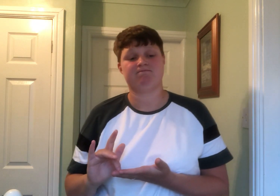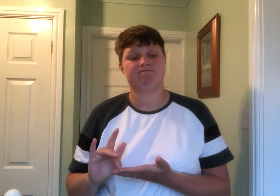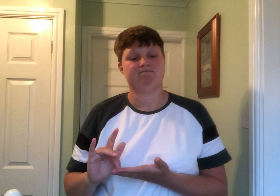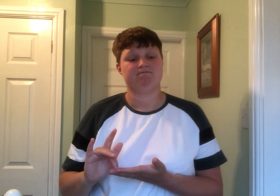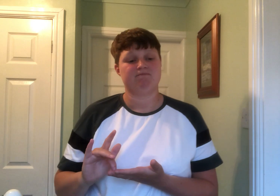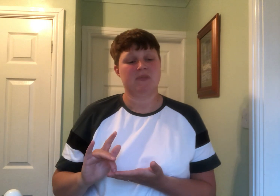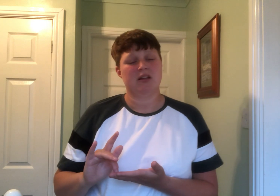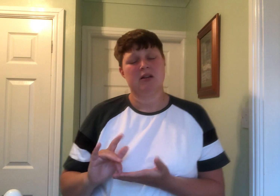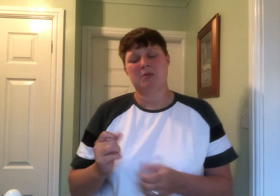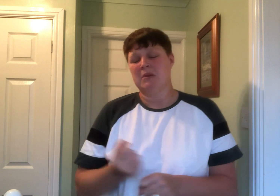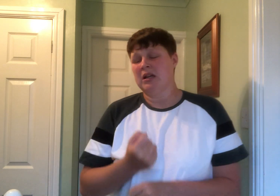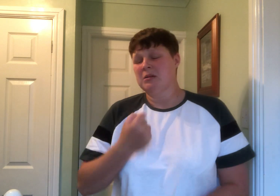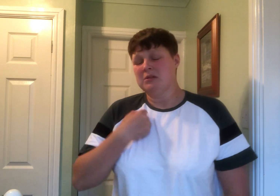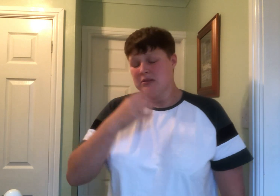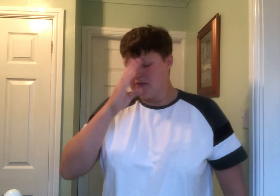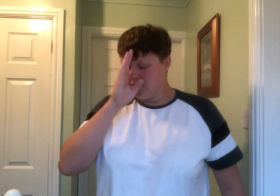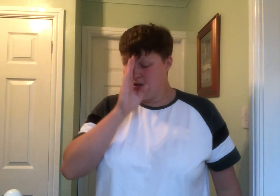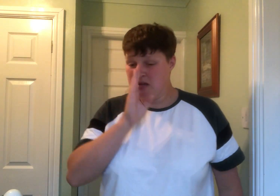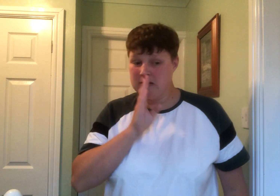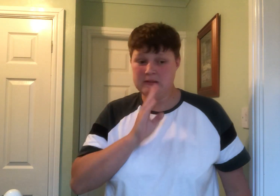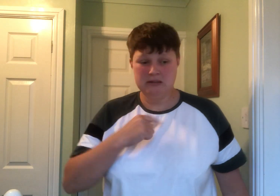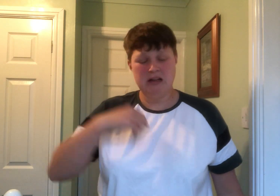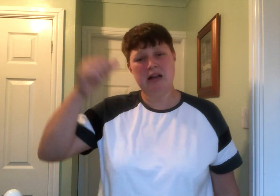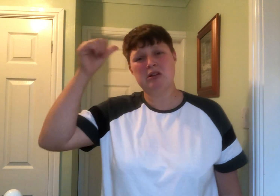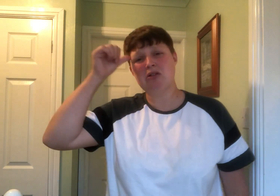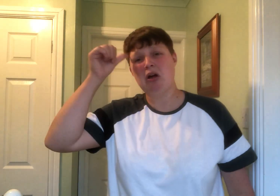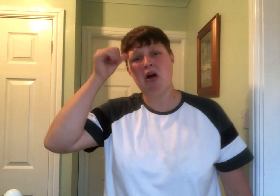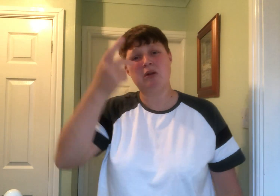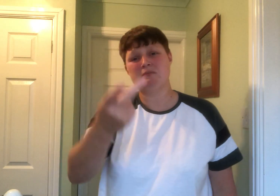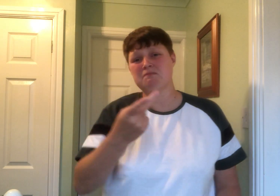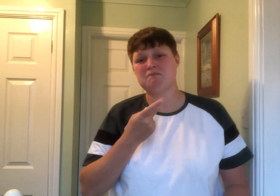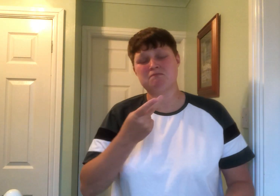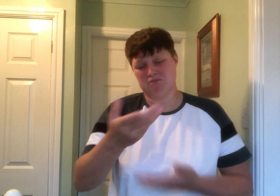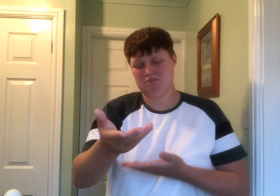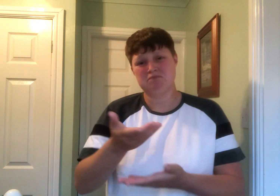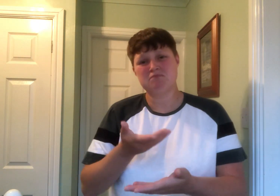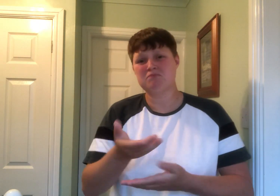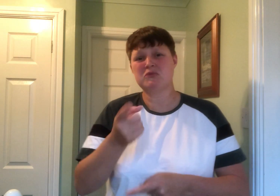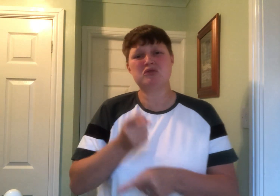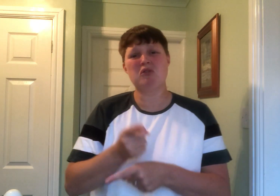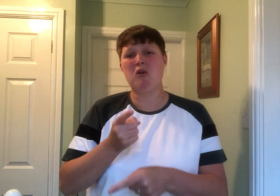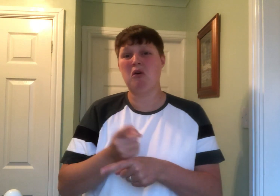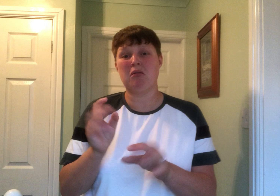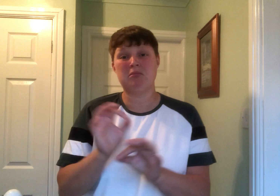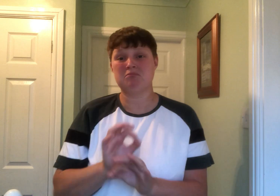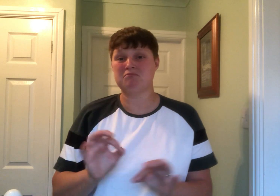And it kills me Cause I know we've run out of things we can say